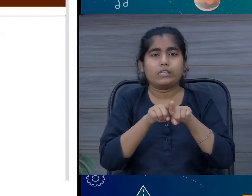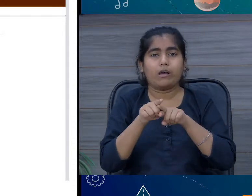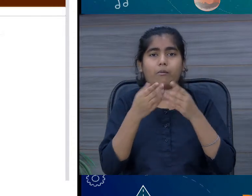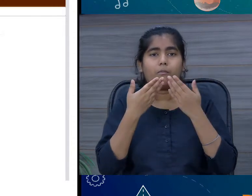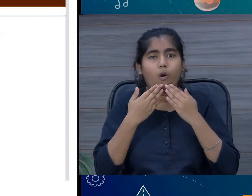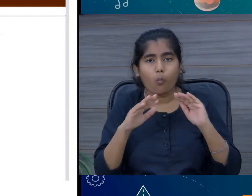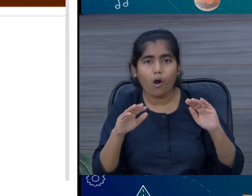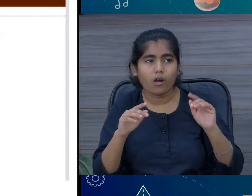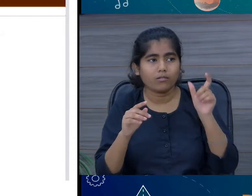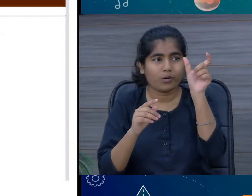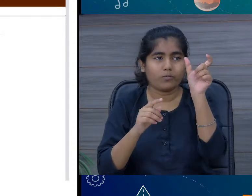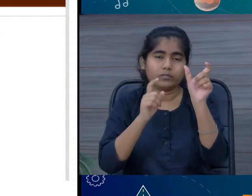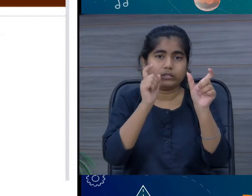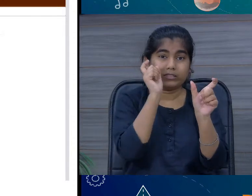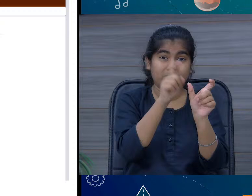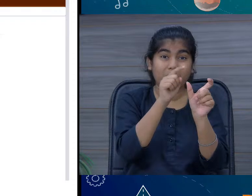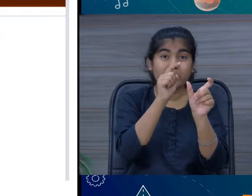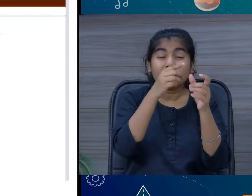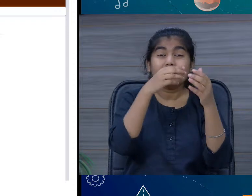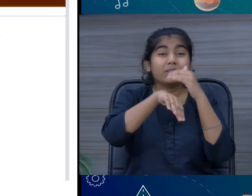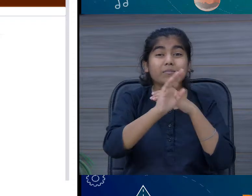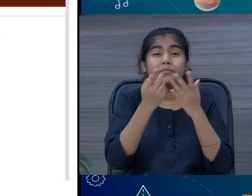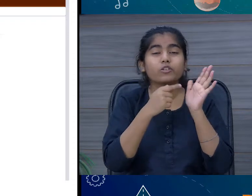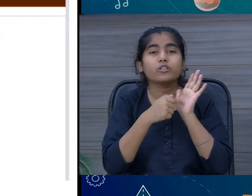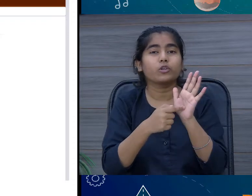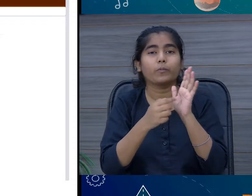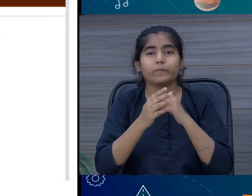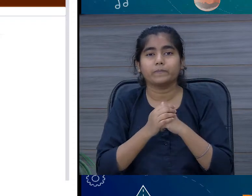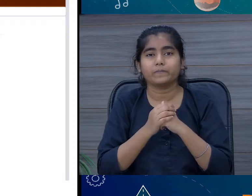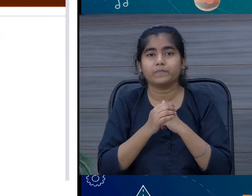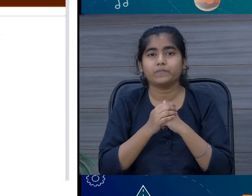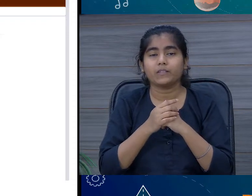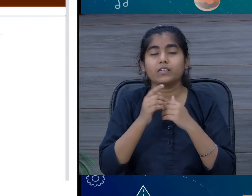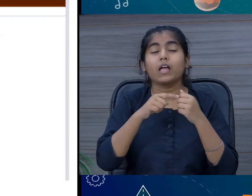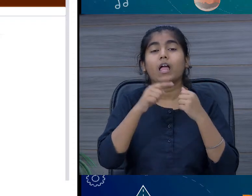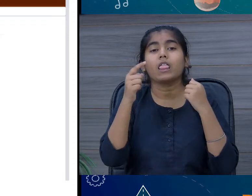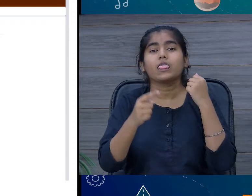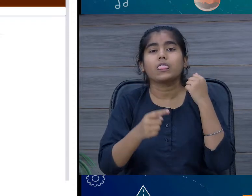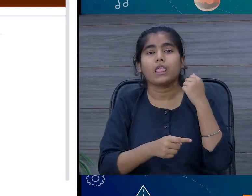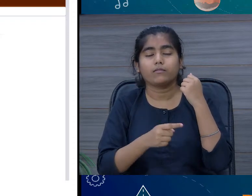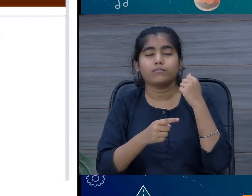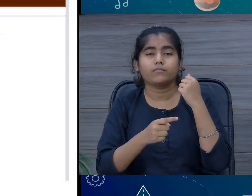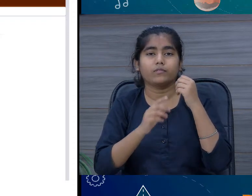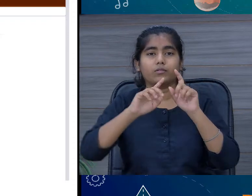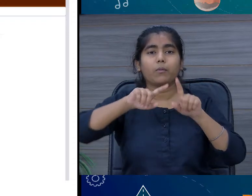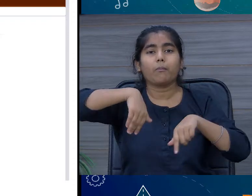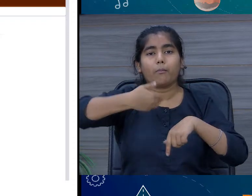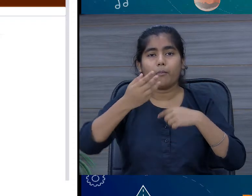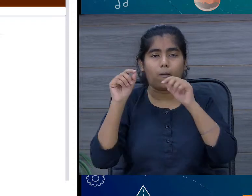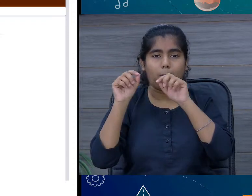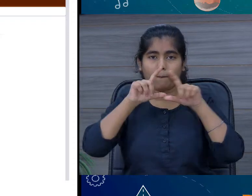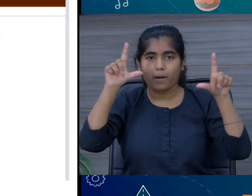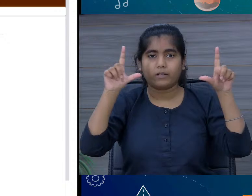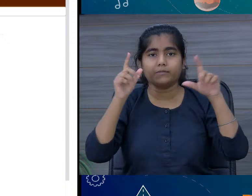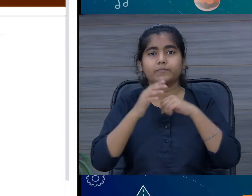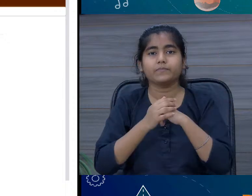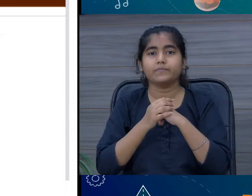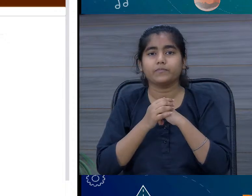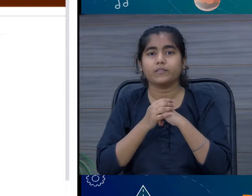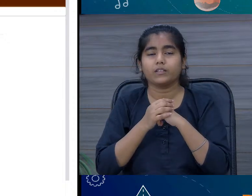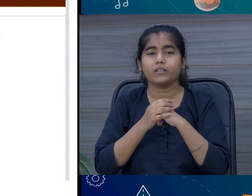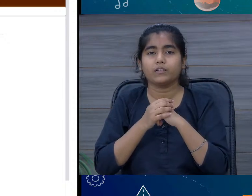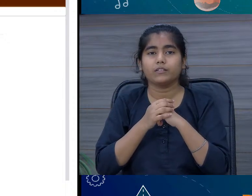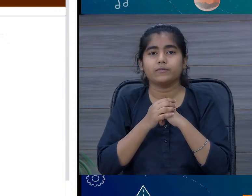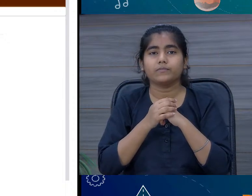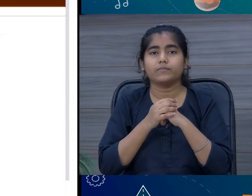under students resources this is the next page that you will land on. This is, and